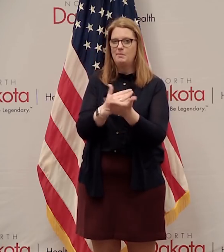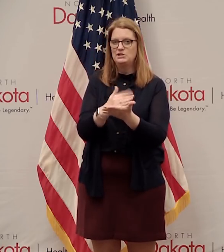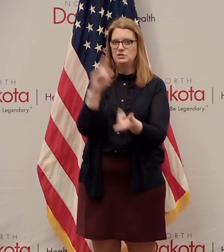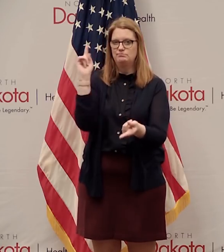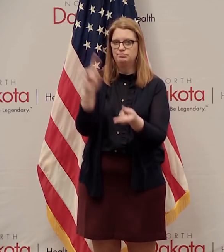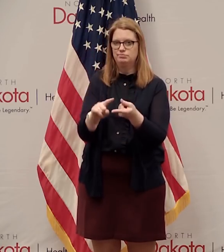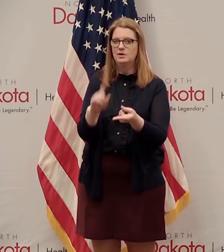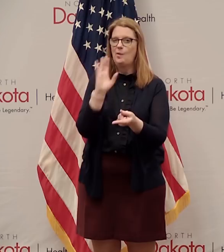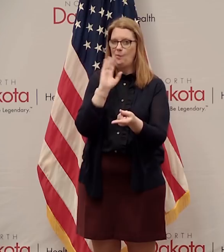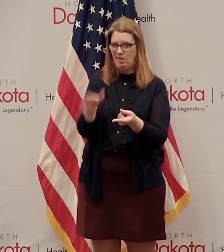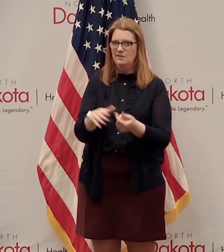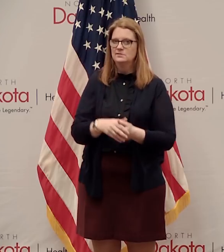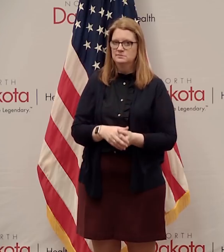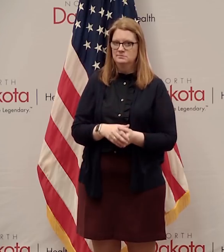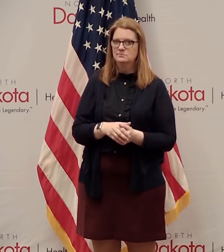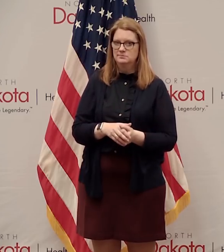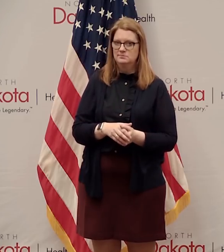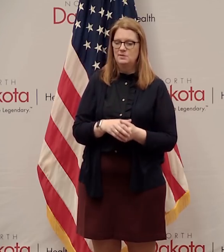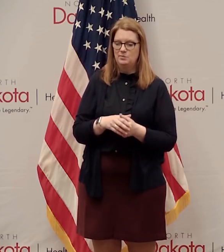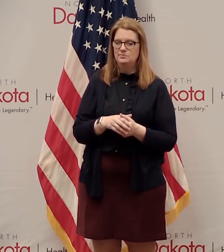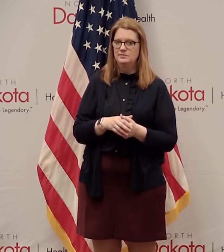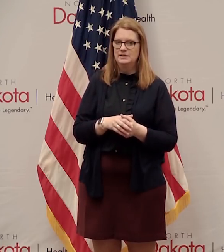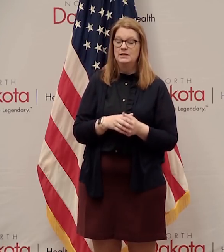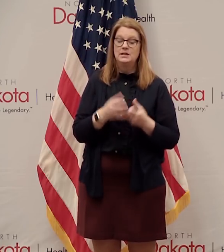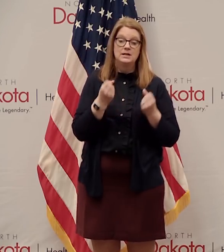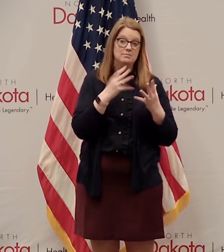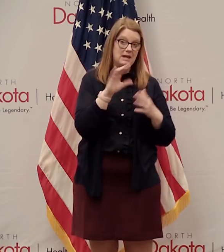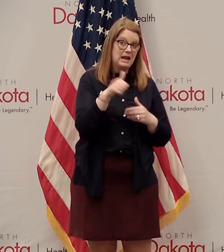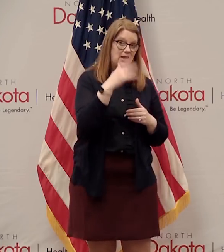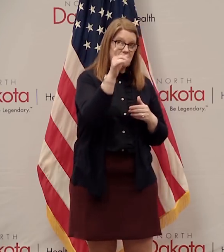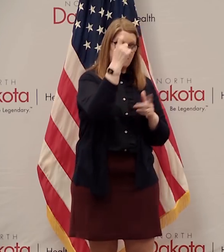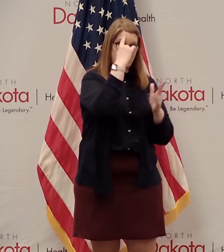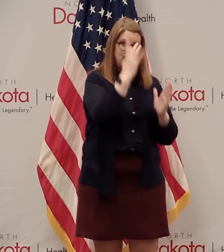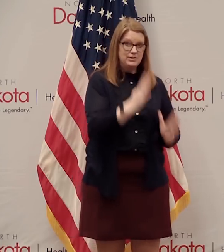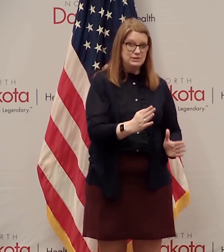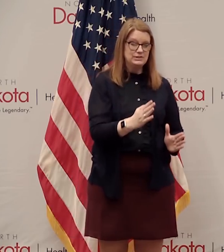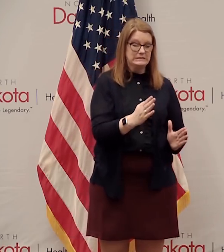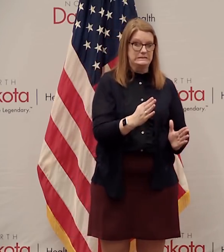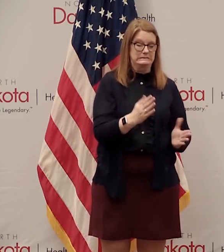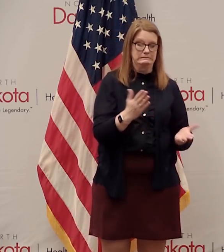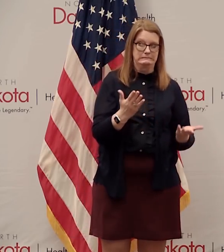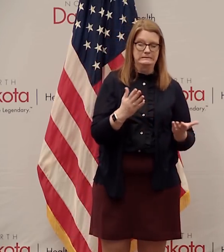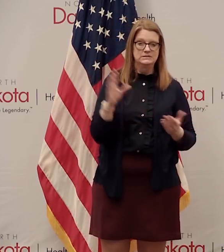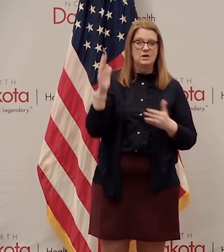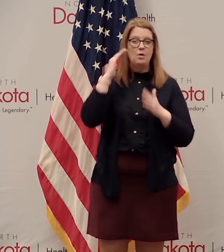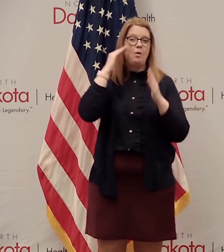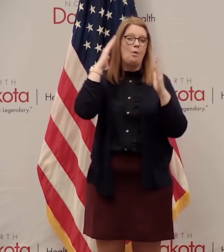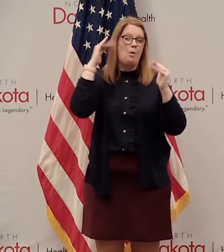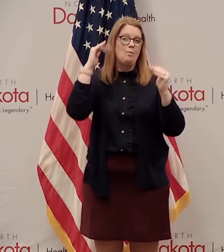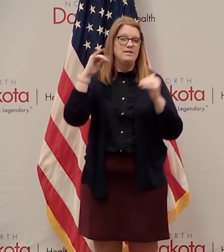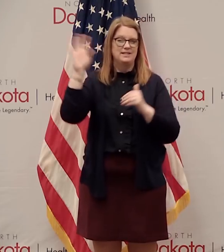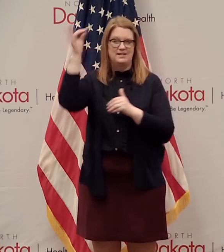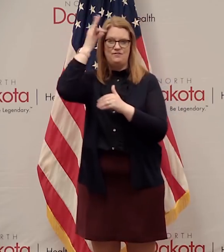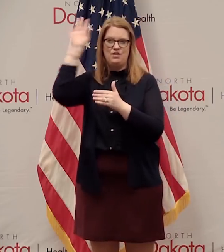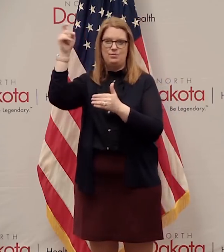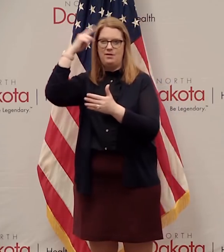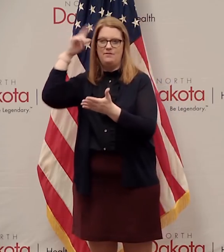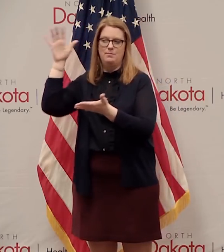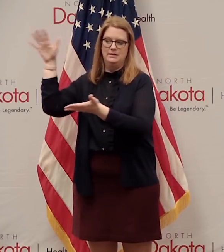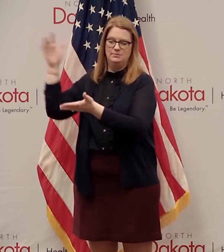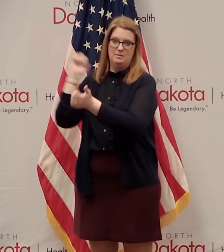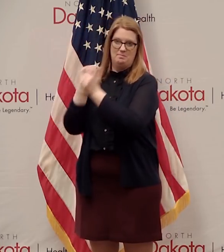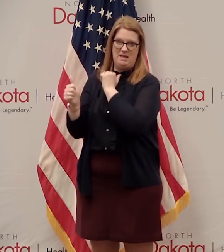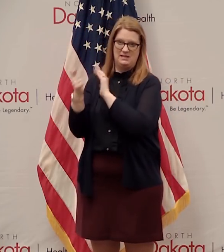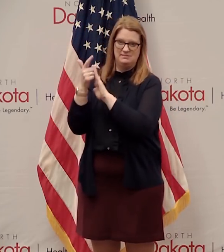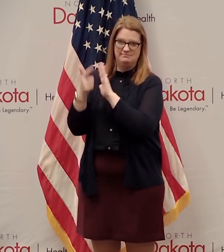of course, there's many other governors are hoping that the federal government might pass legislation to replace revenue,